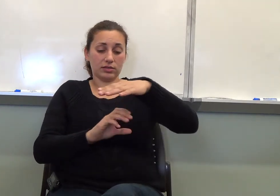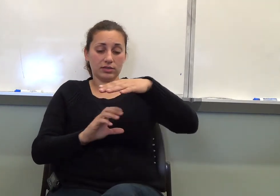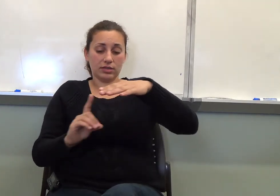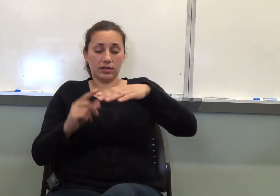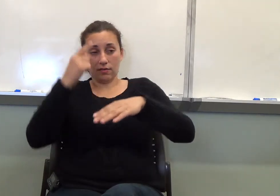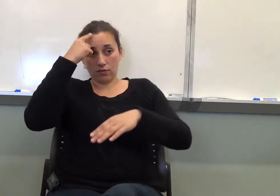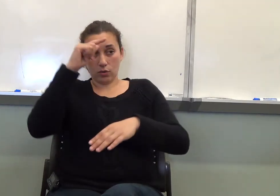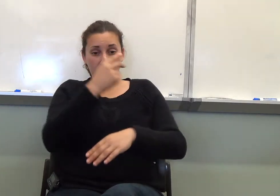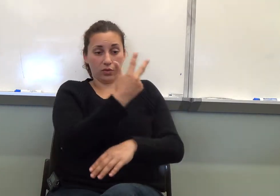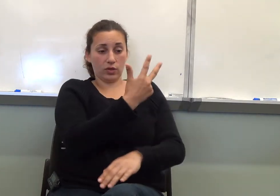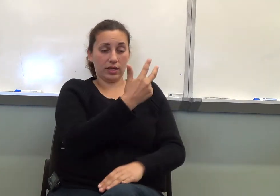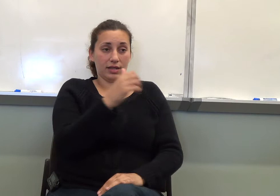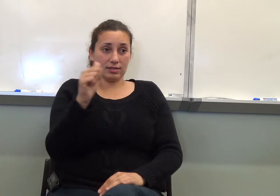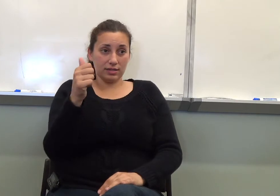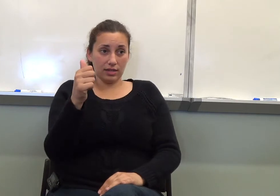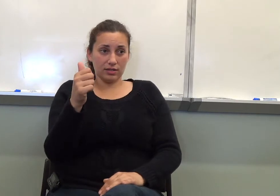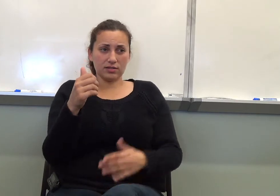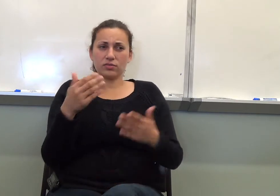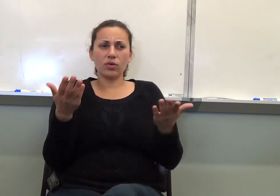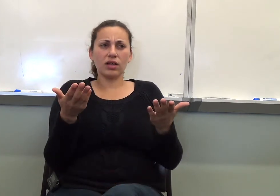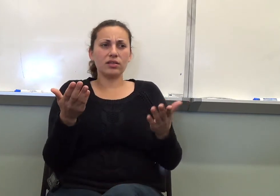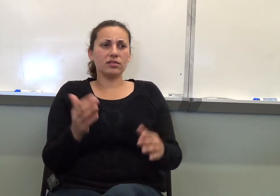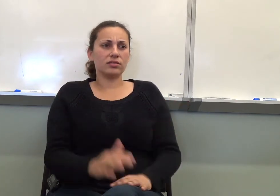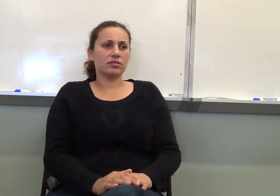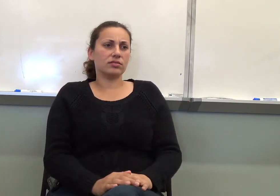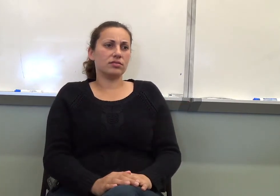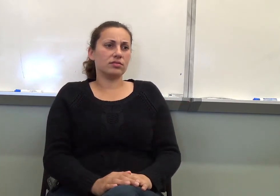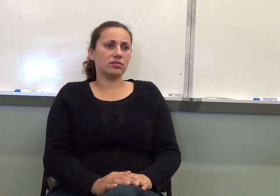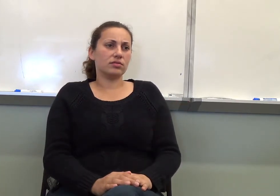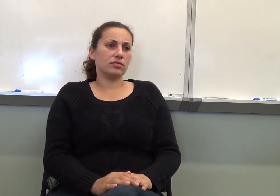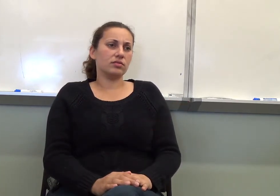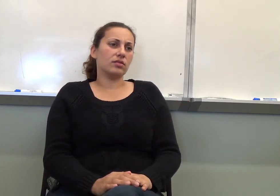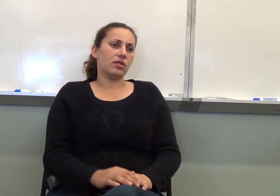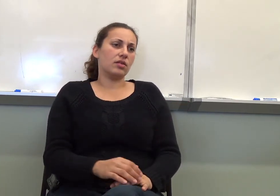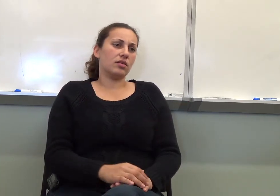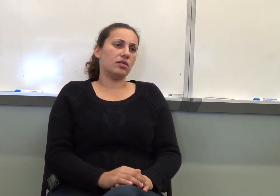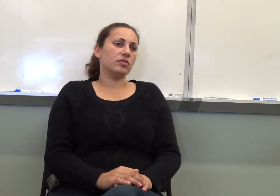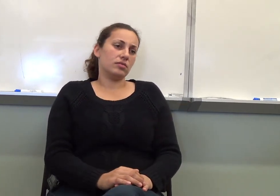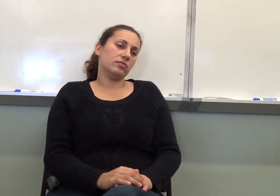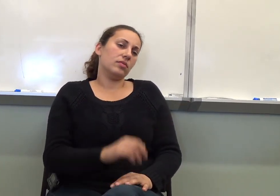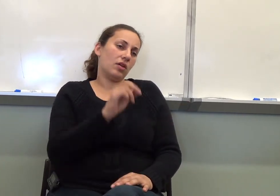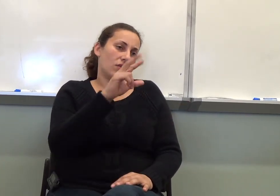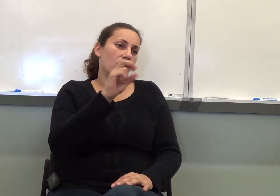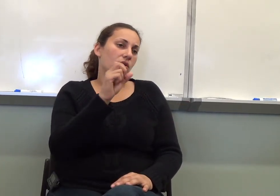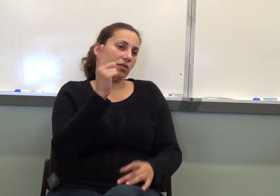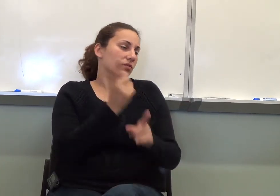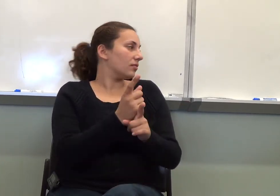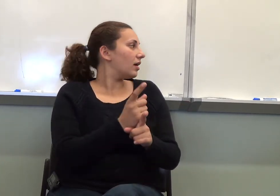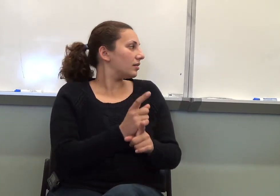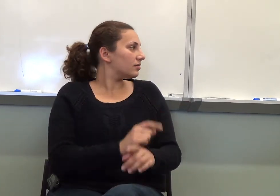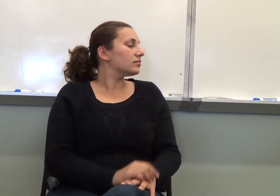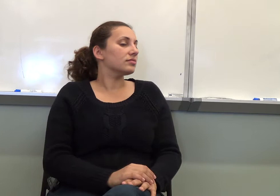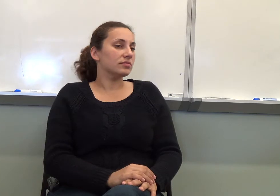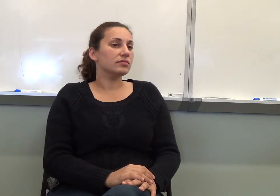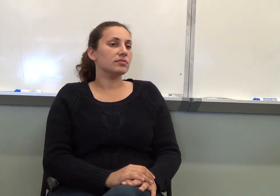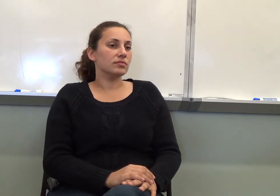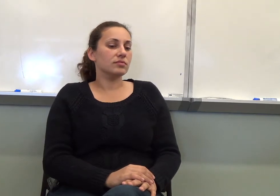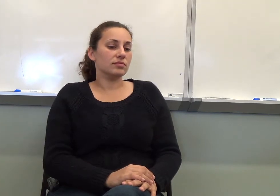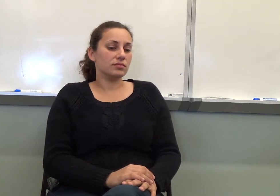is? That's right. So let's convert to the LCD here. Have to multiply by 10 there, and